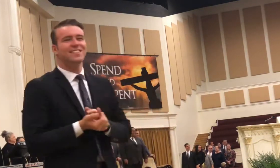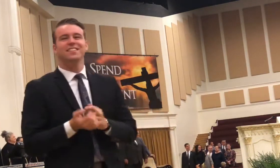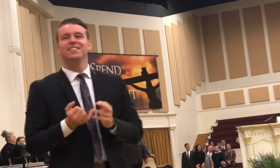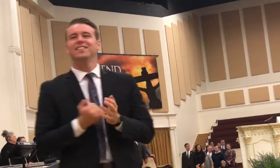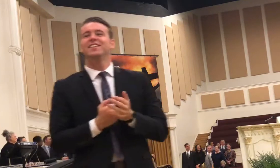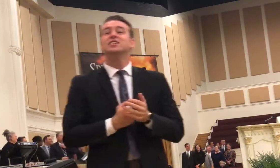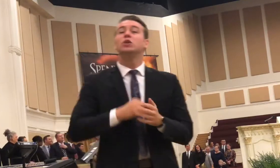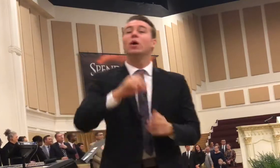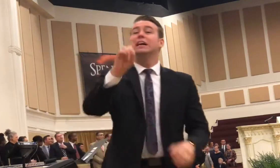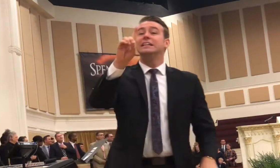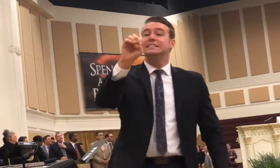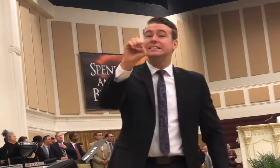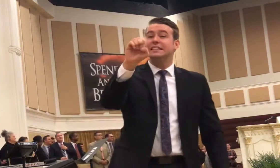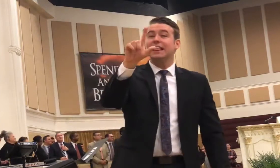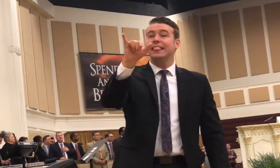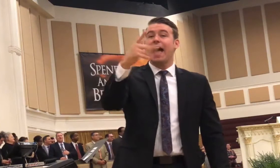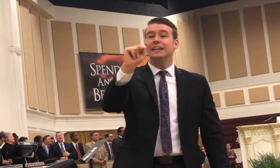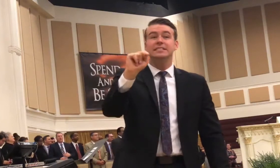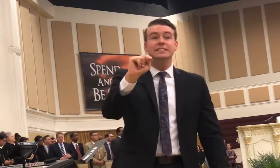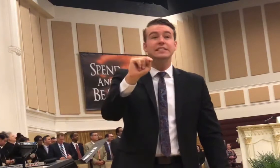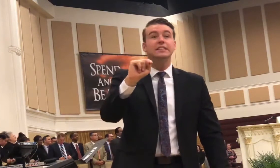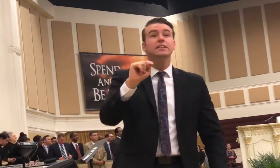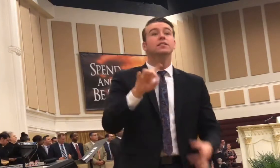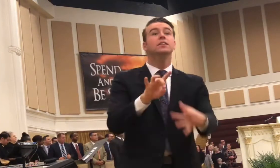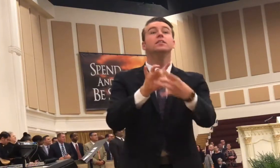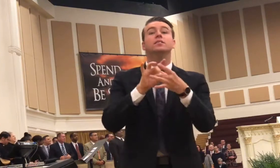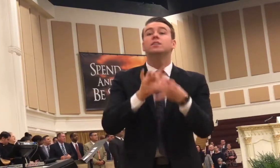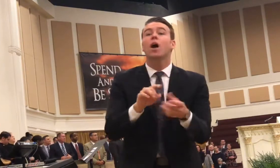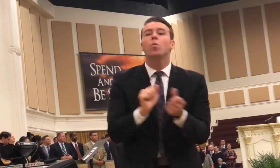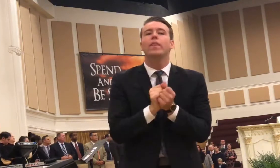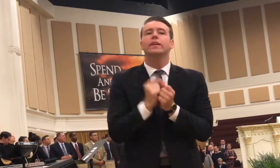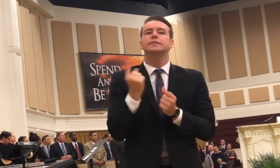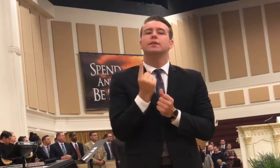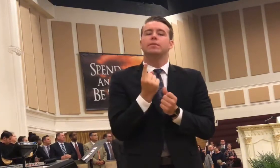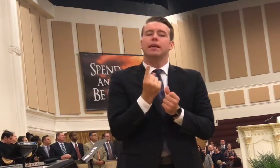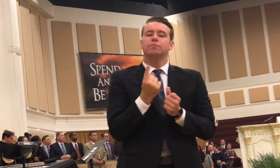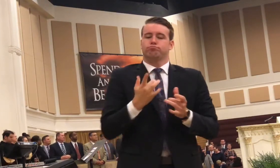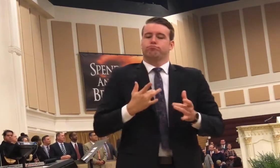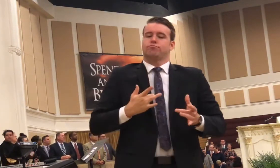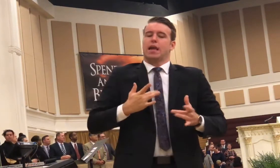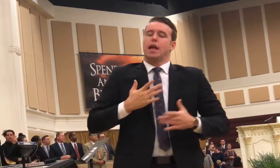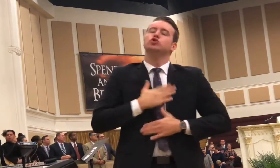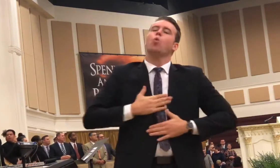Delight has to do with delicacy.